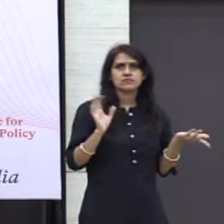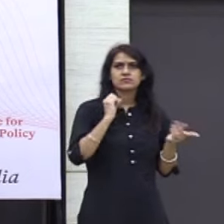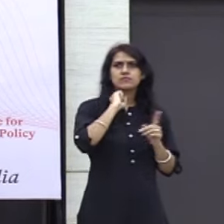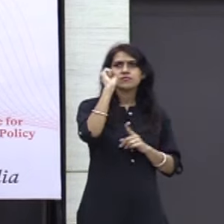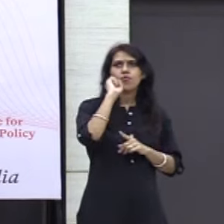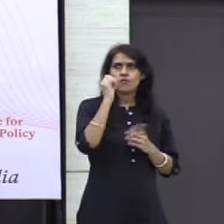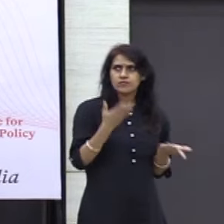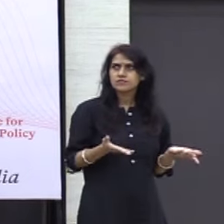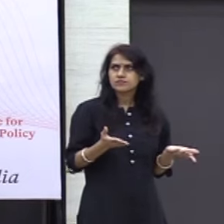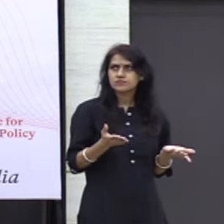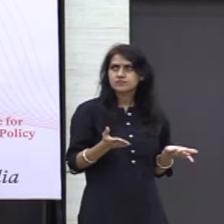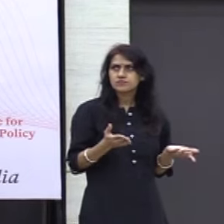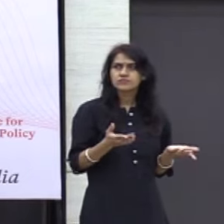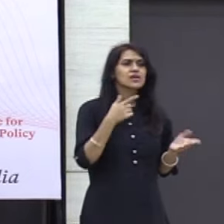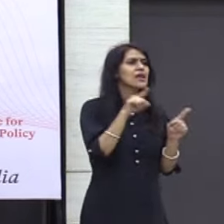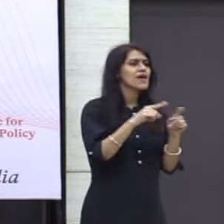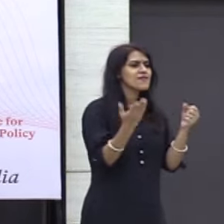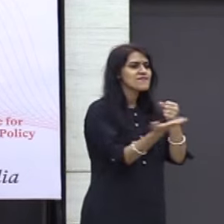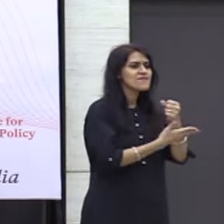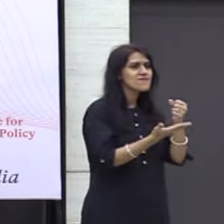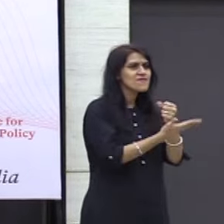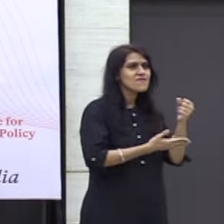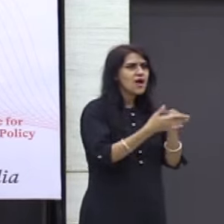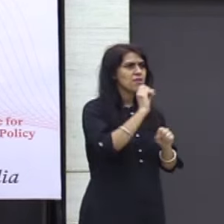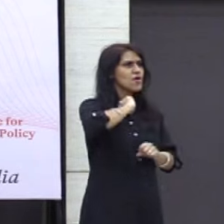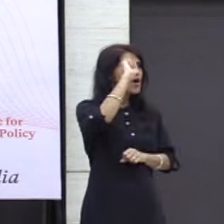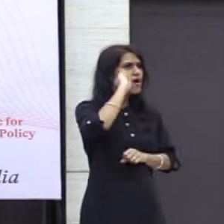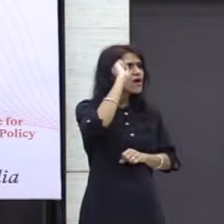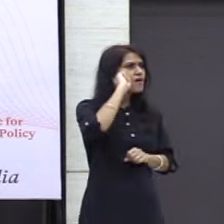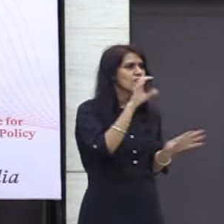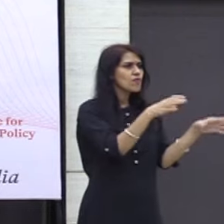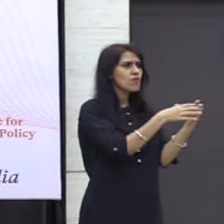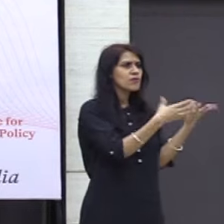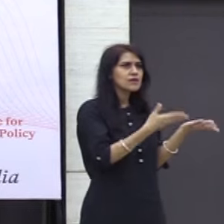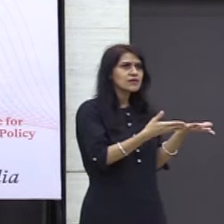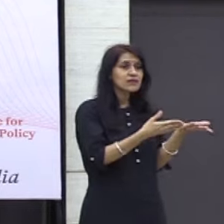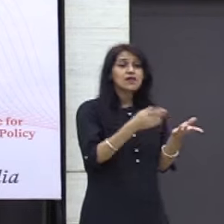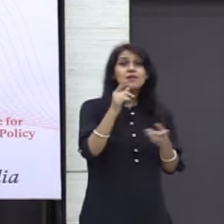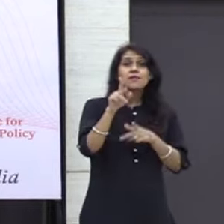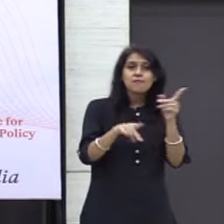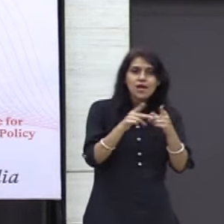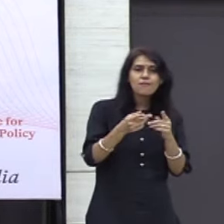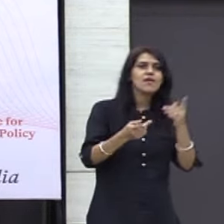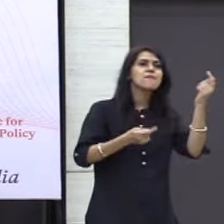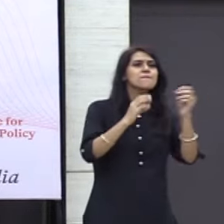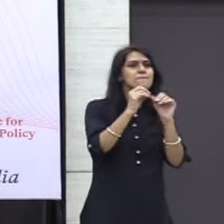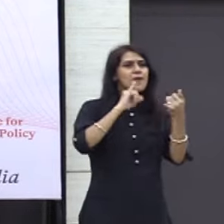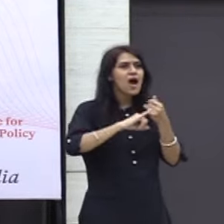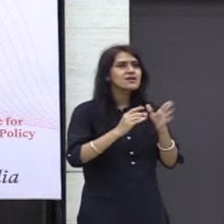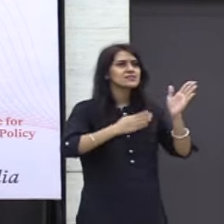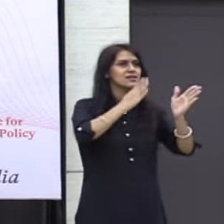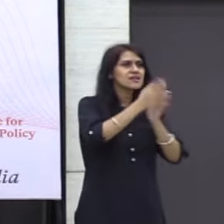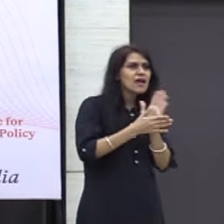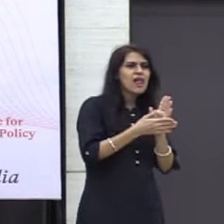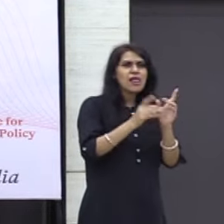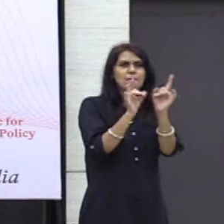Protests made, farmers' protests made, lead to destruction of public property, or rail loco yatras